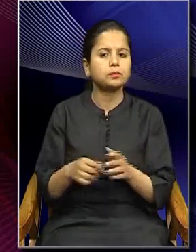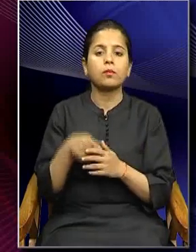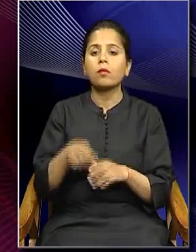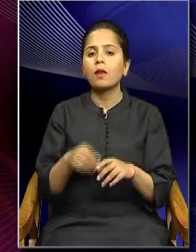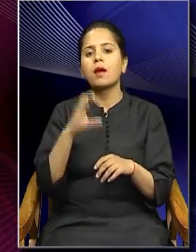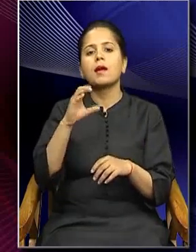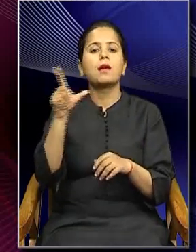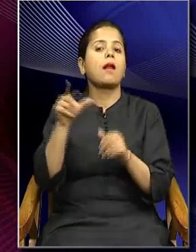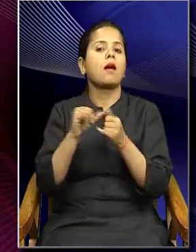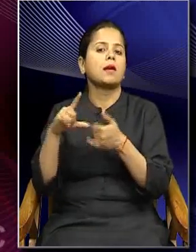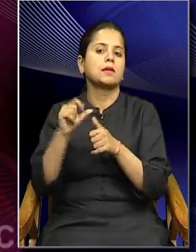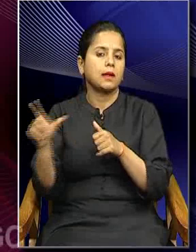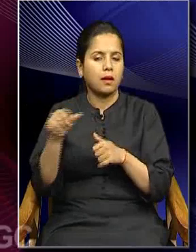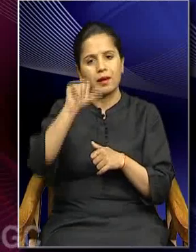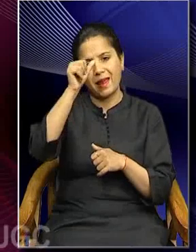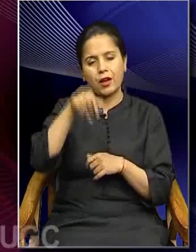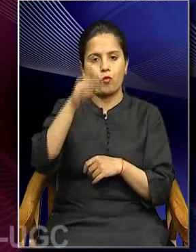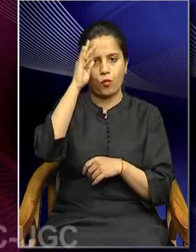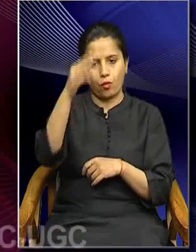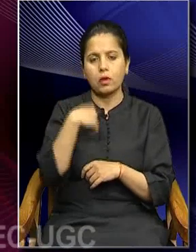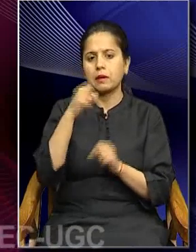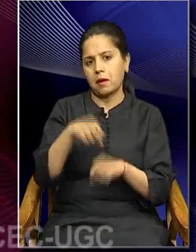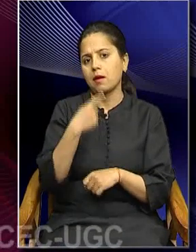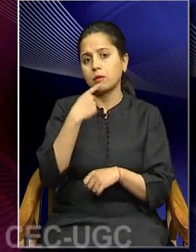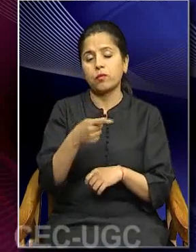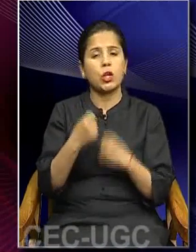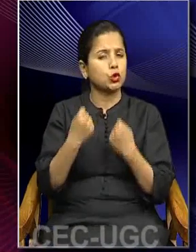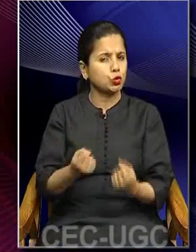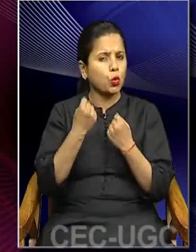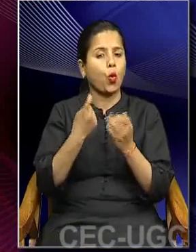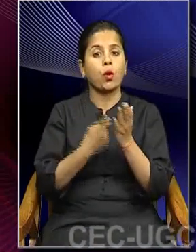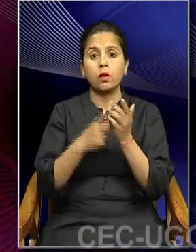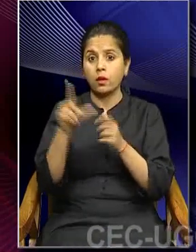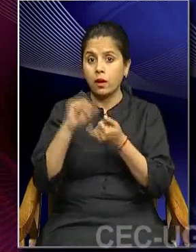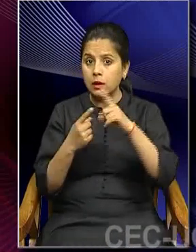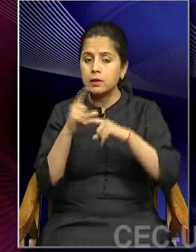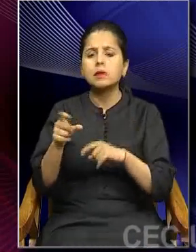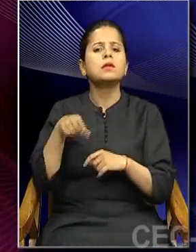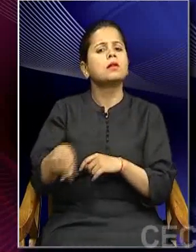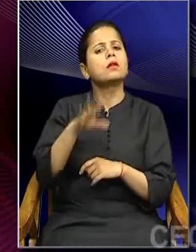classical Indian philosophy, we can say that a strong realist position is